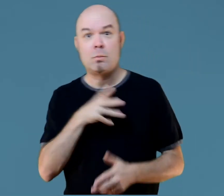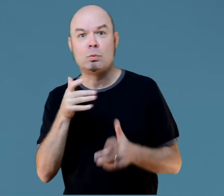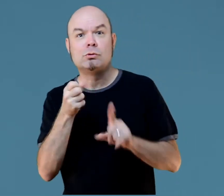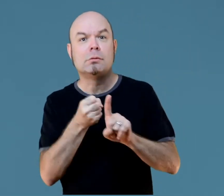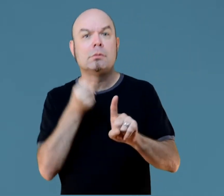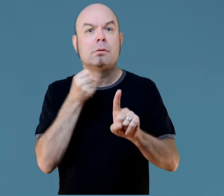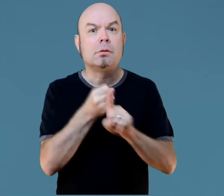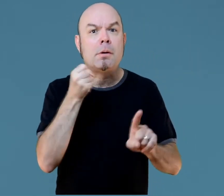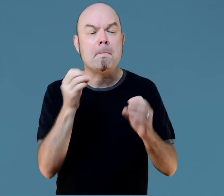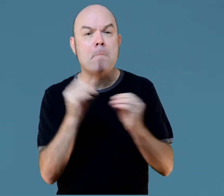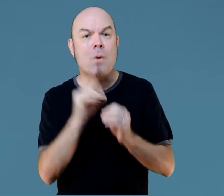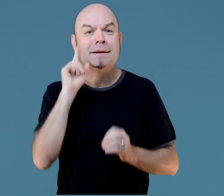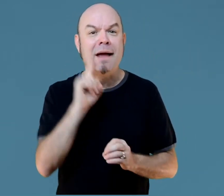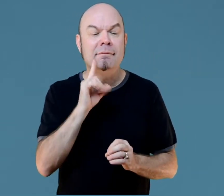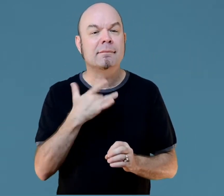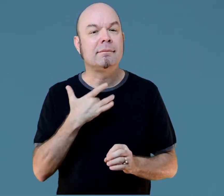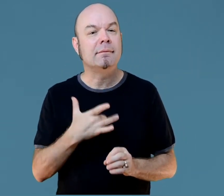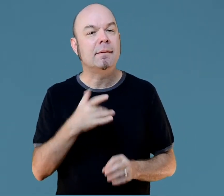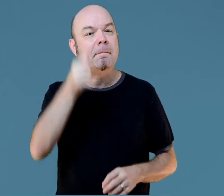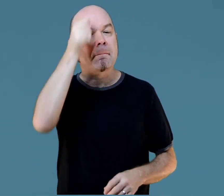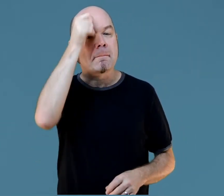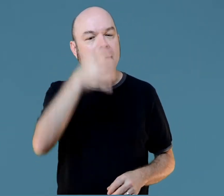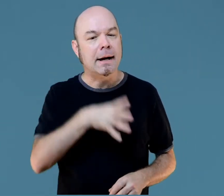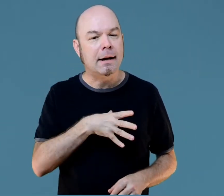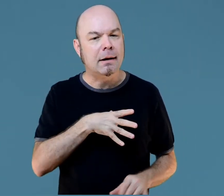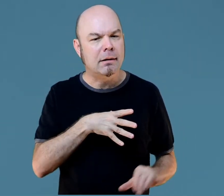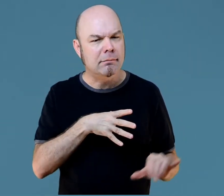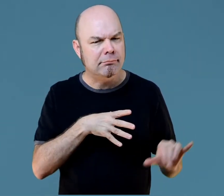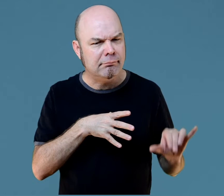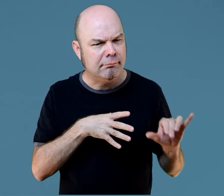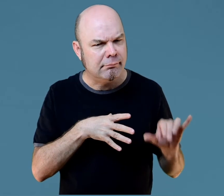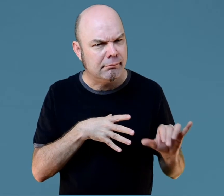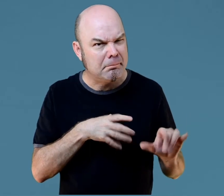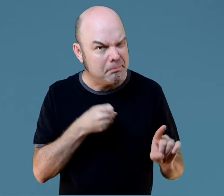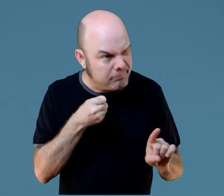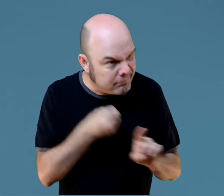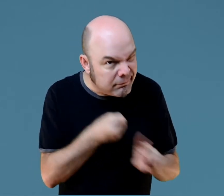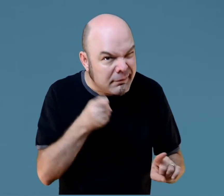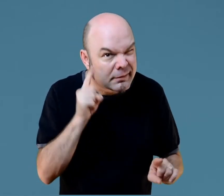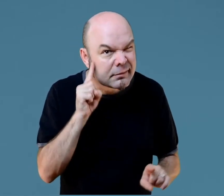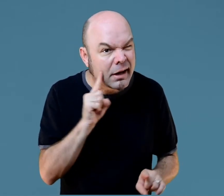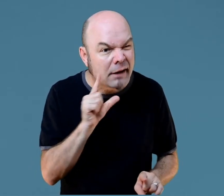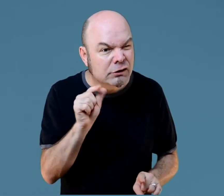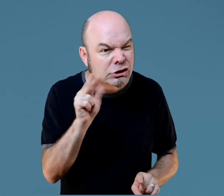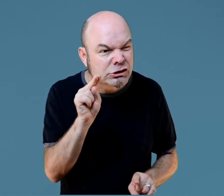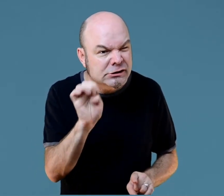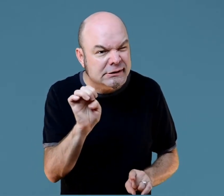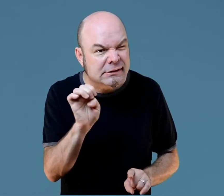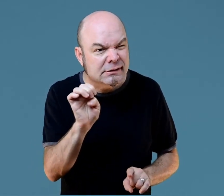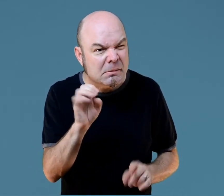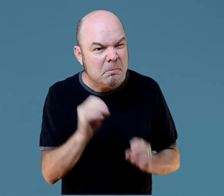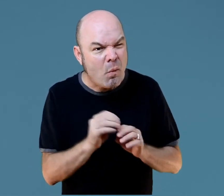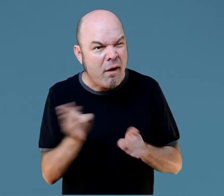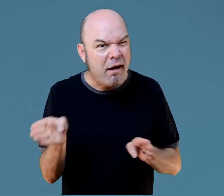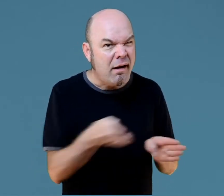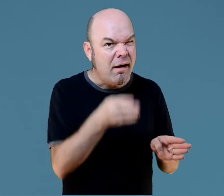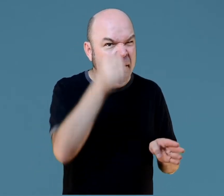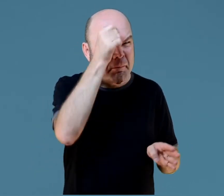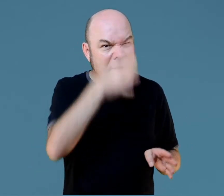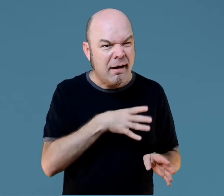Males or females, which one are more likely to be deaf? Males. Really? Males are